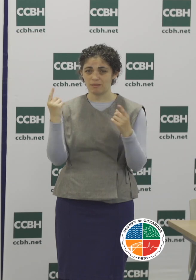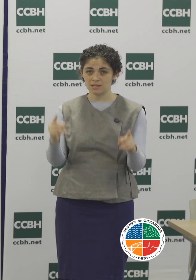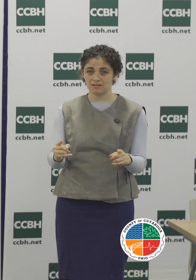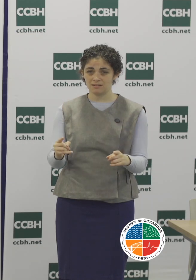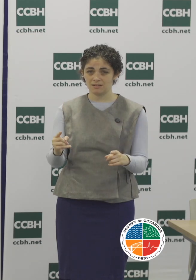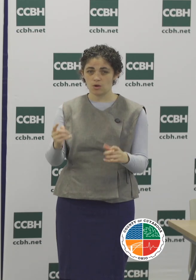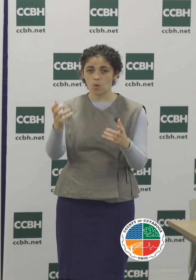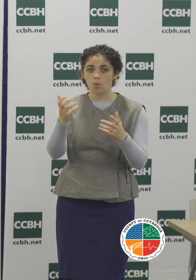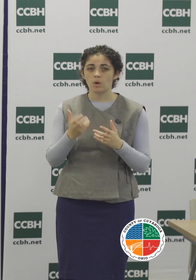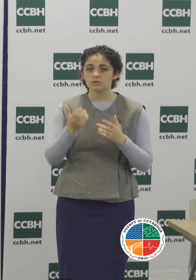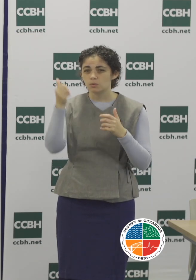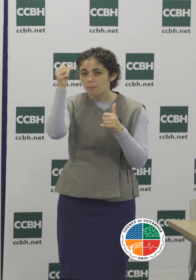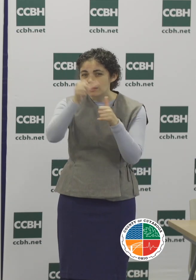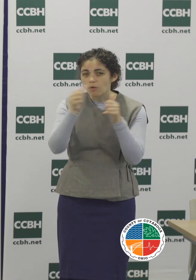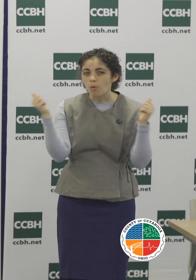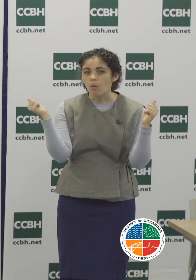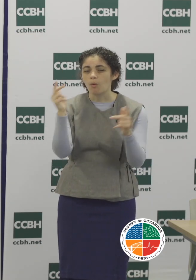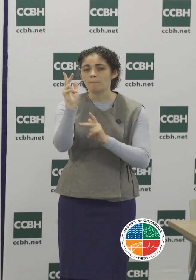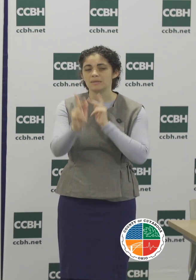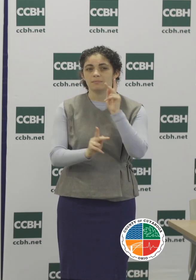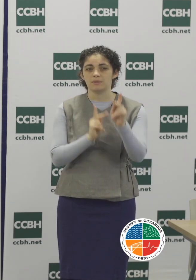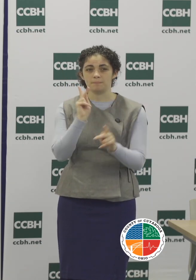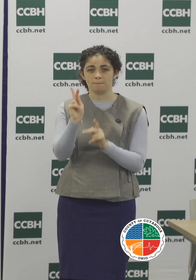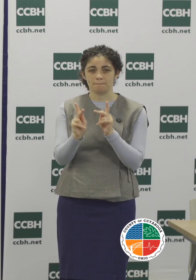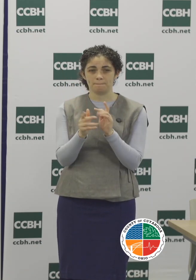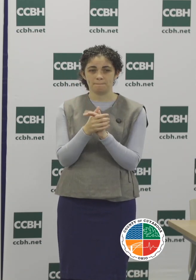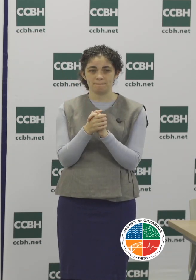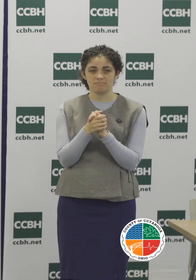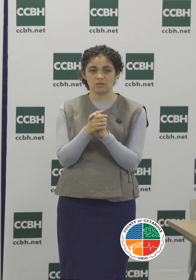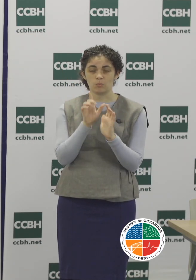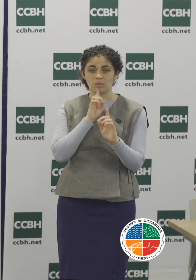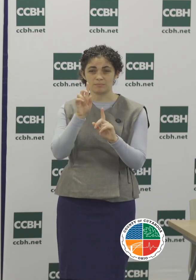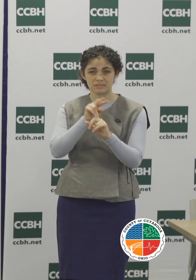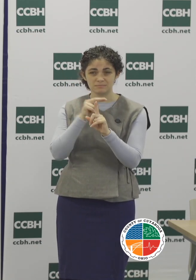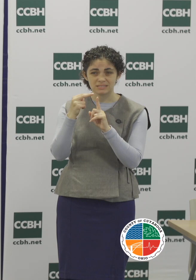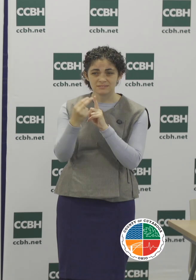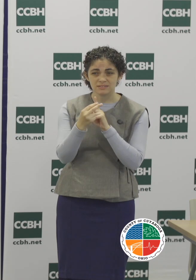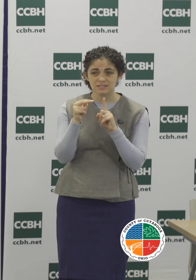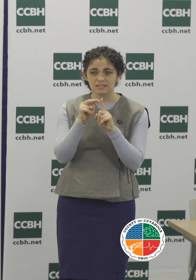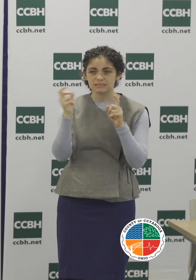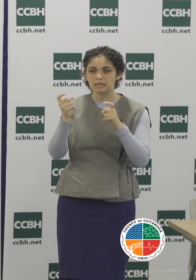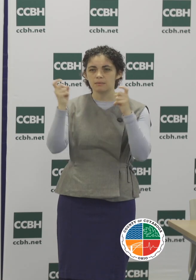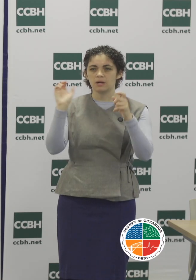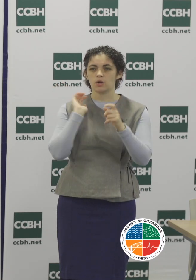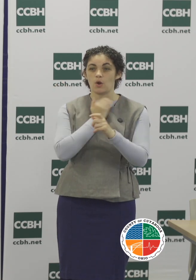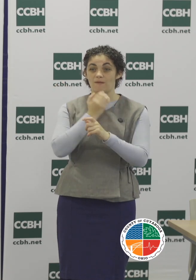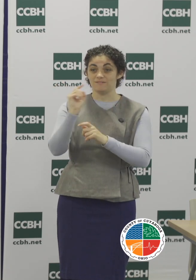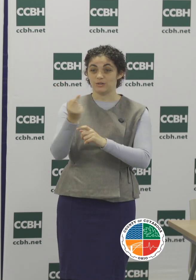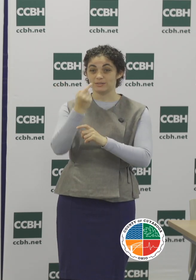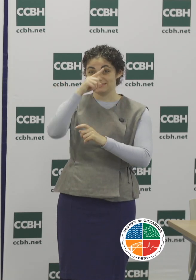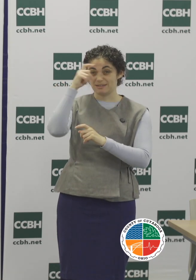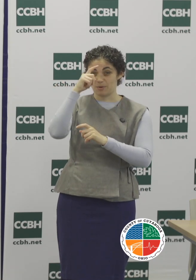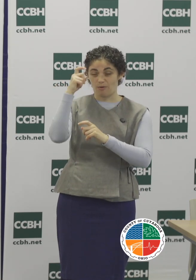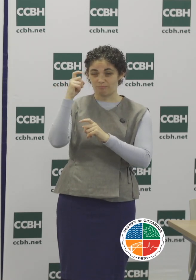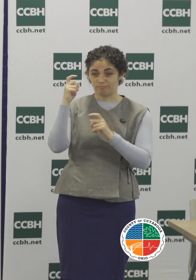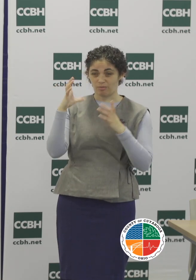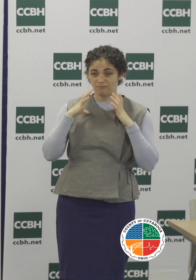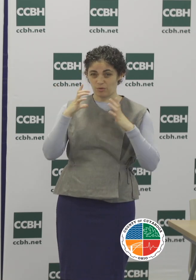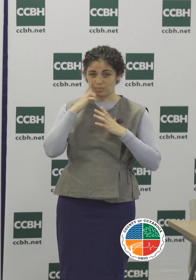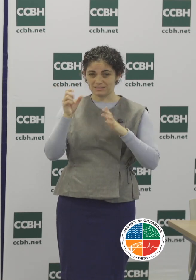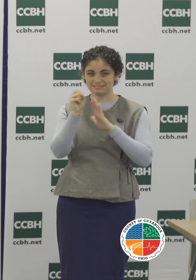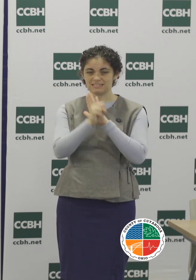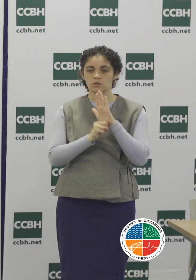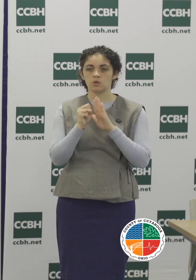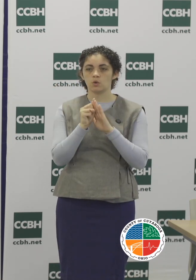so I would just like to remind everyone, from a perspective of celebrating our first summer holiday of the season,